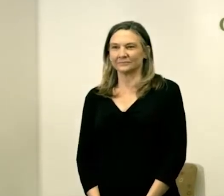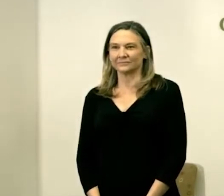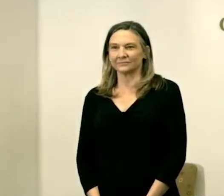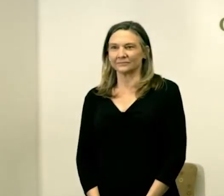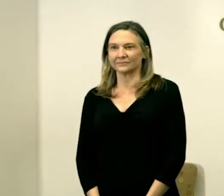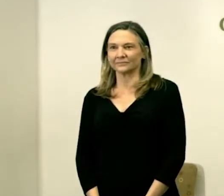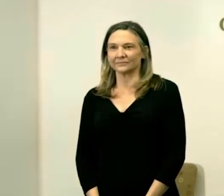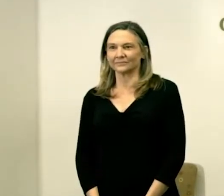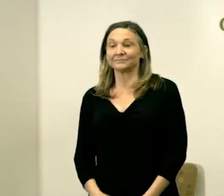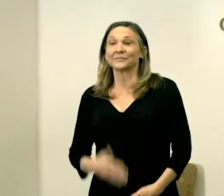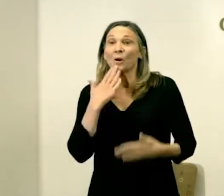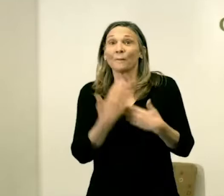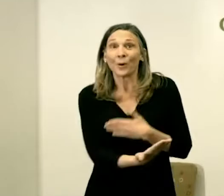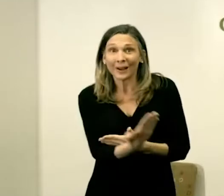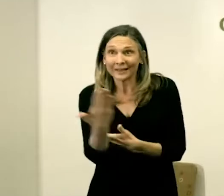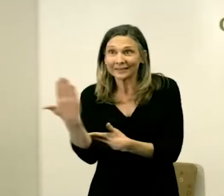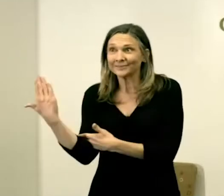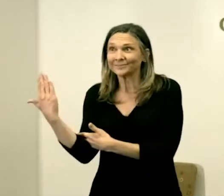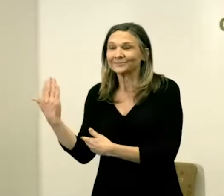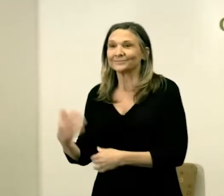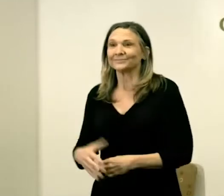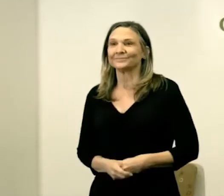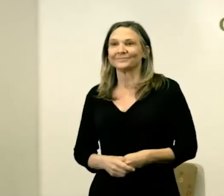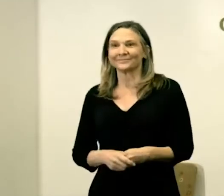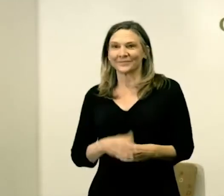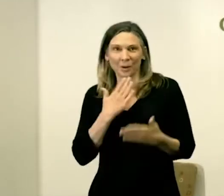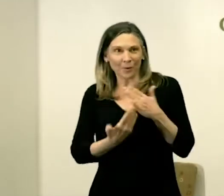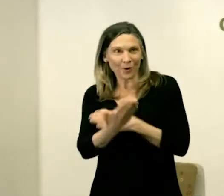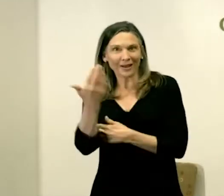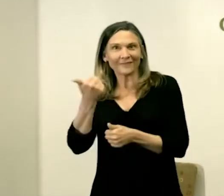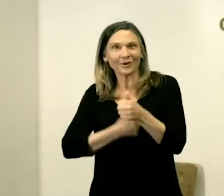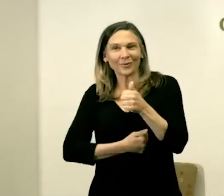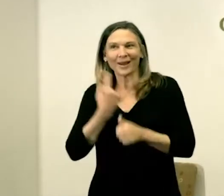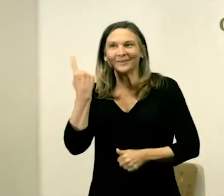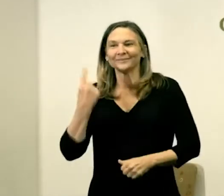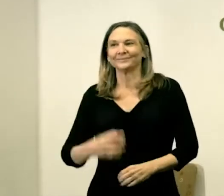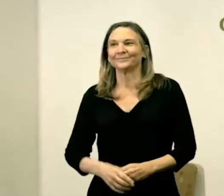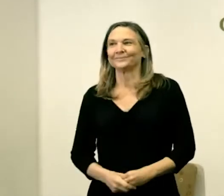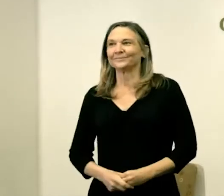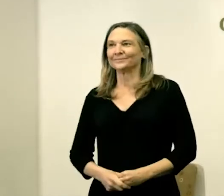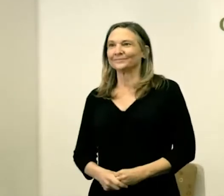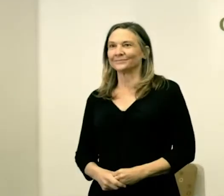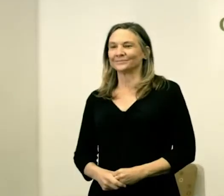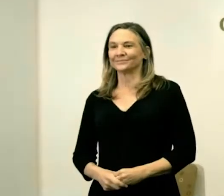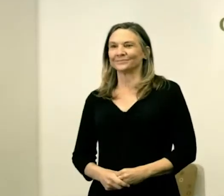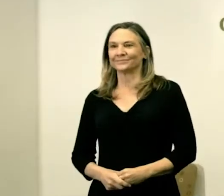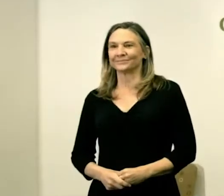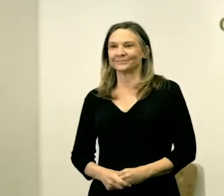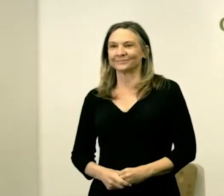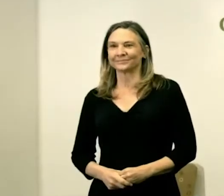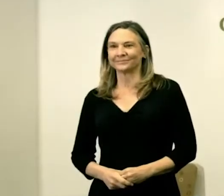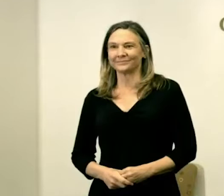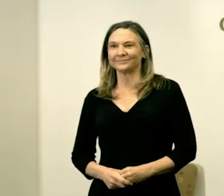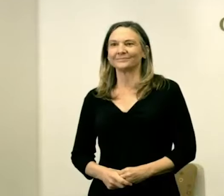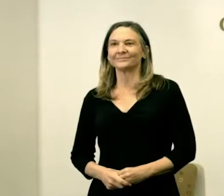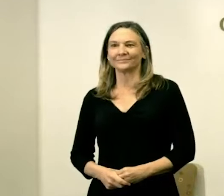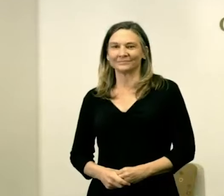Good morning. Good morning, everyone. Buenos días.